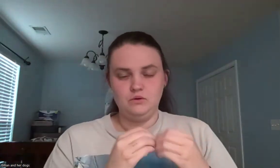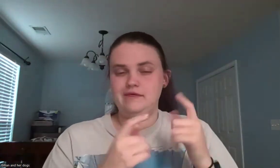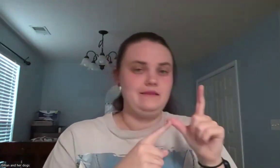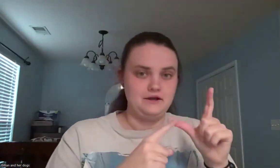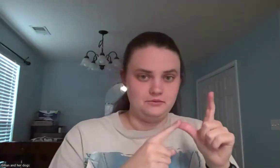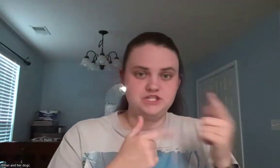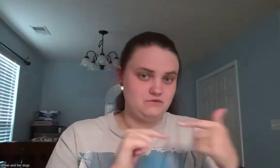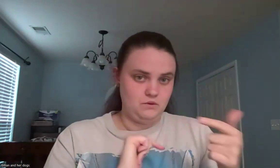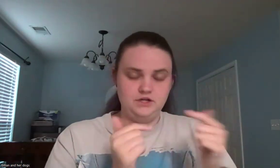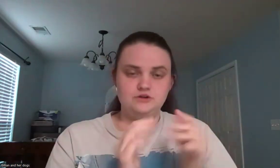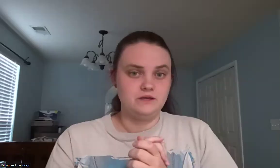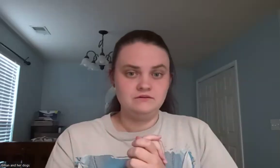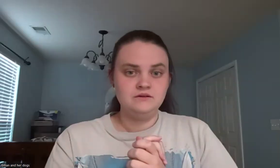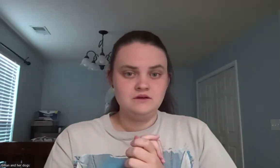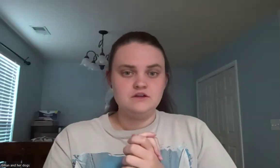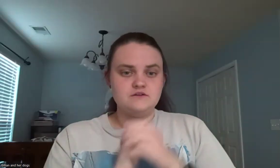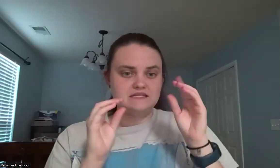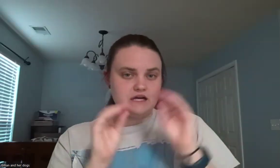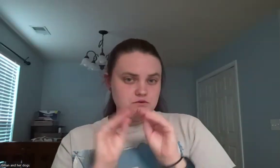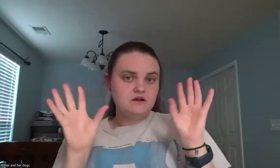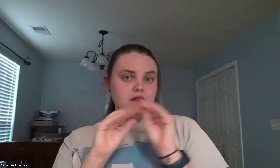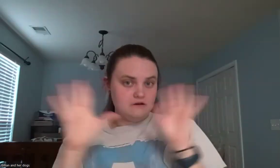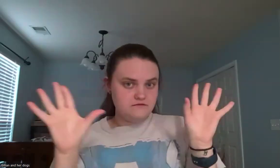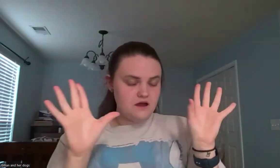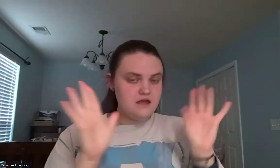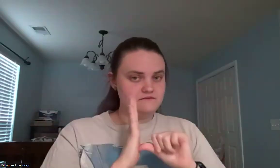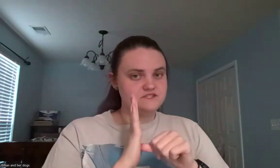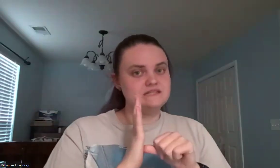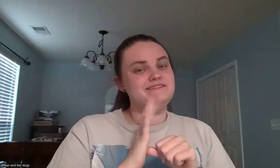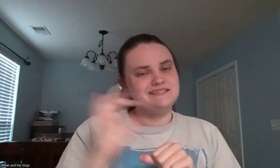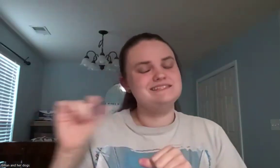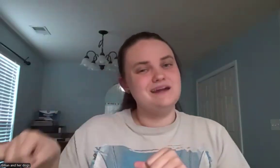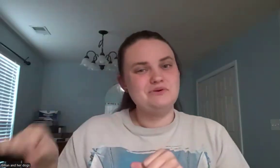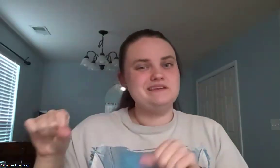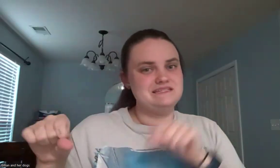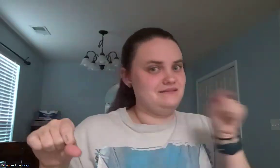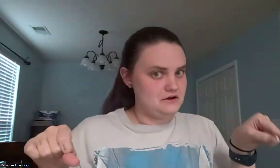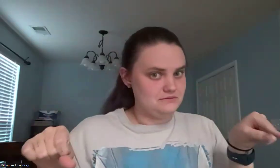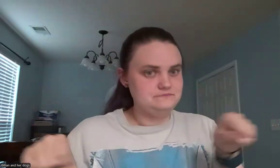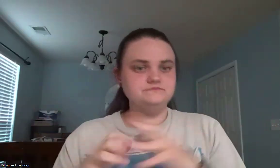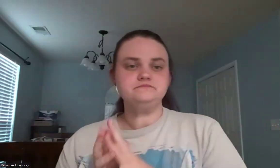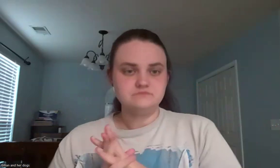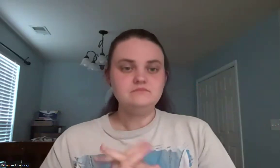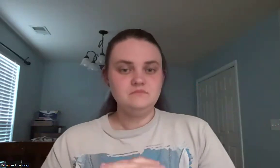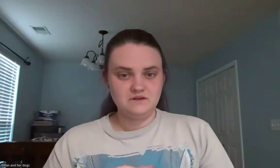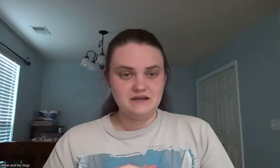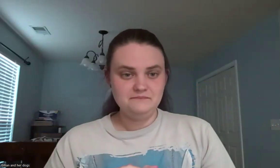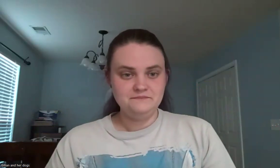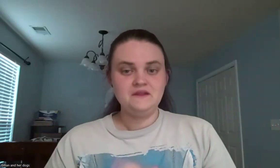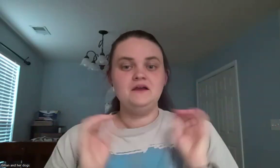that letter, whichever one you're doing. So that's how you would clarify and emphasize like this is a number, this is a letter. Okay?